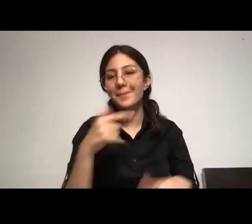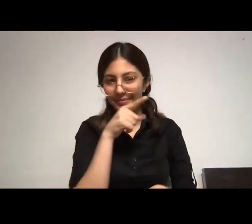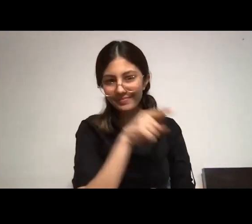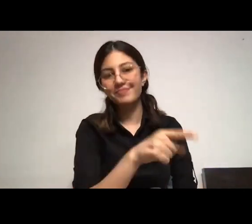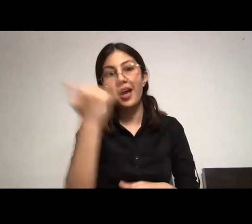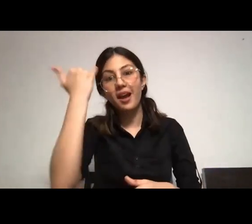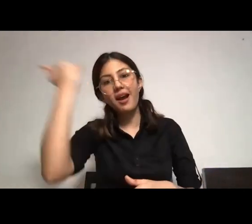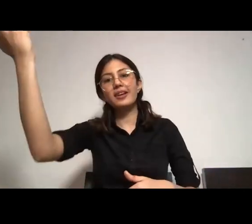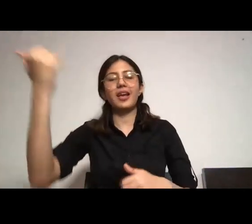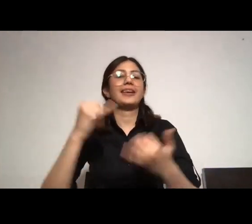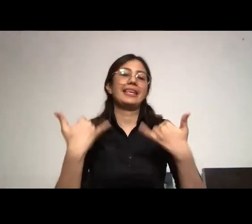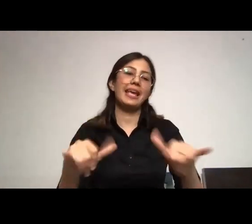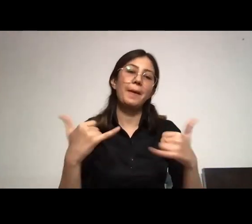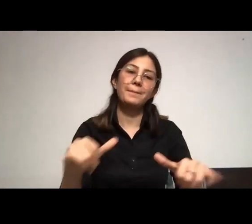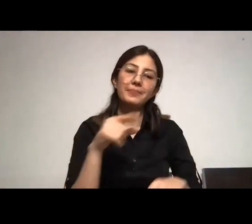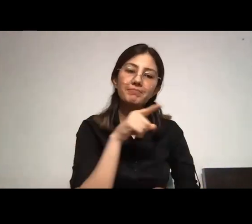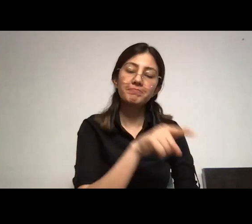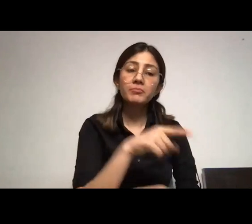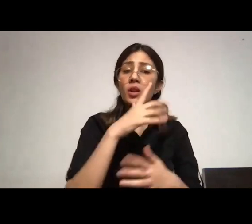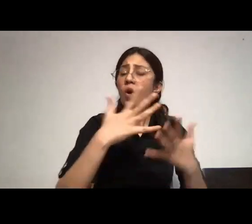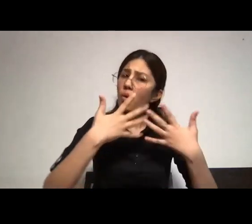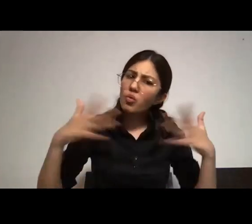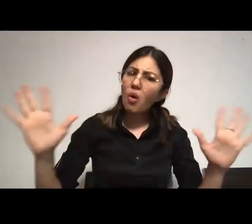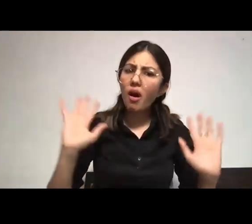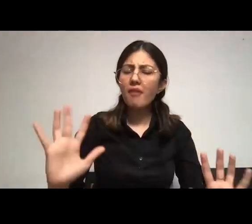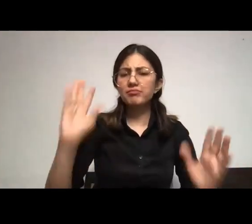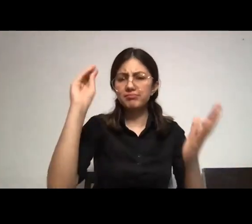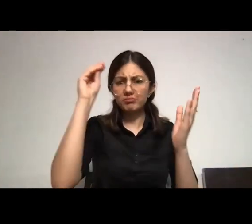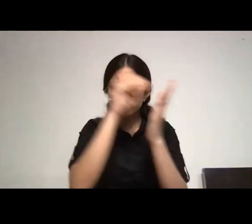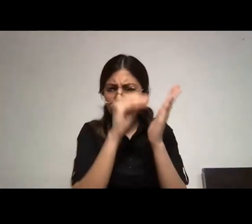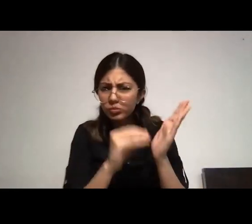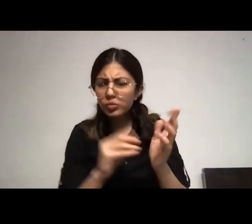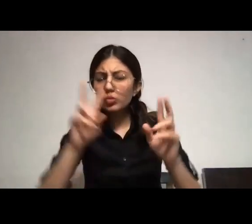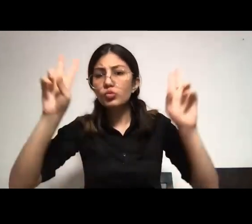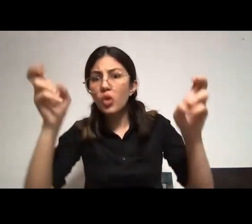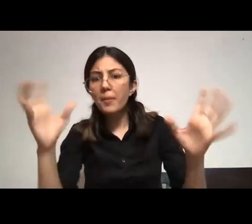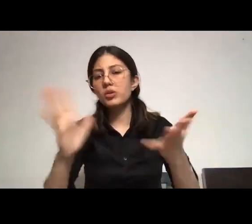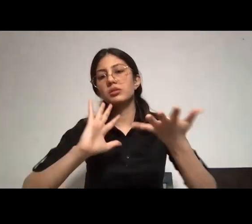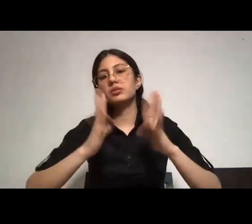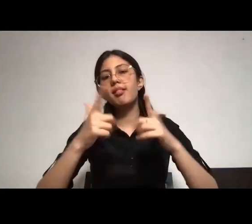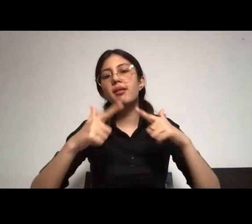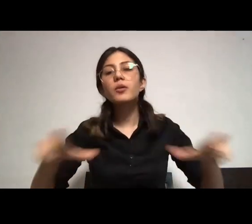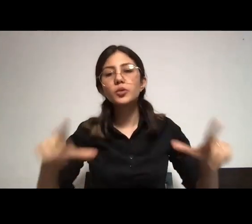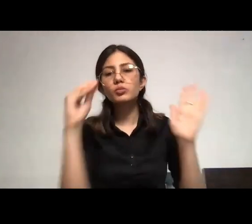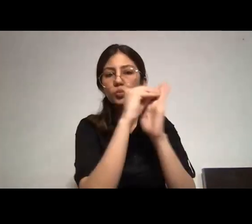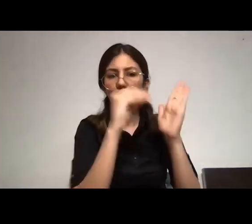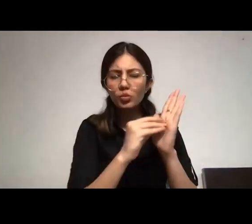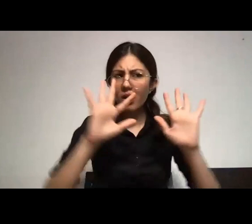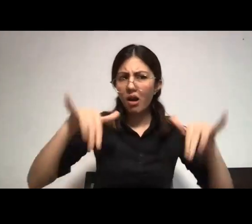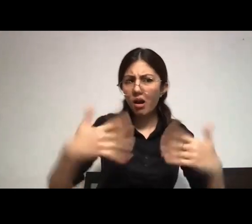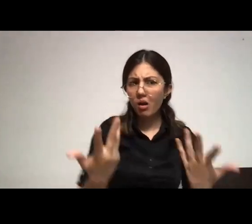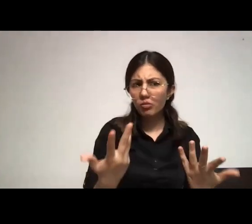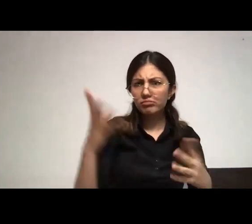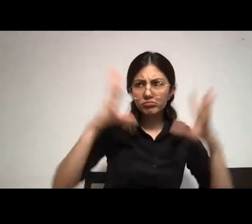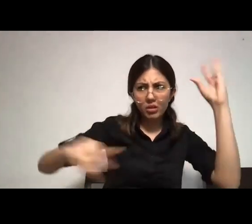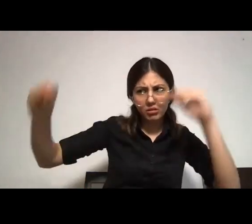is a lot of content regarding sign language and how you would go through